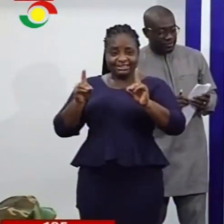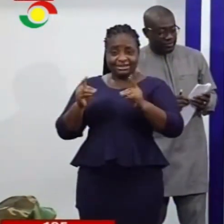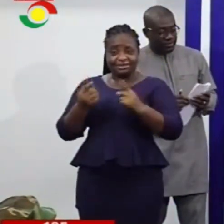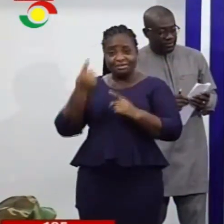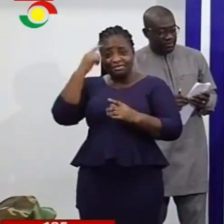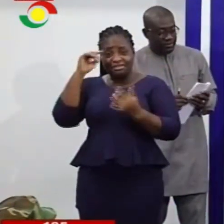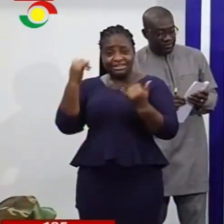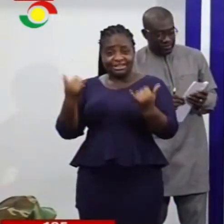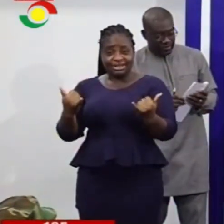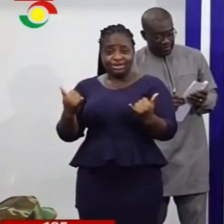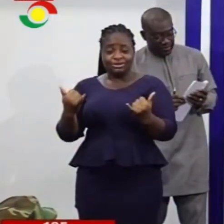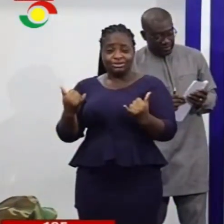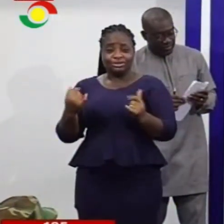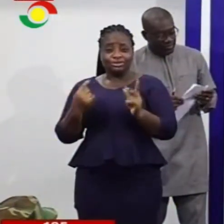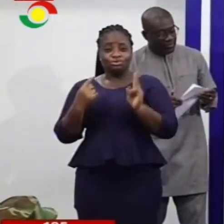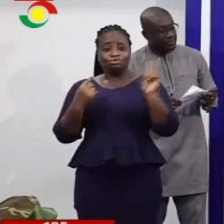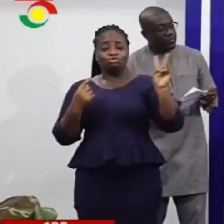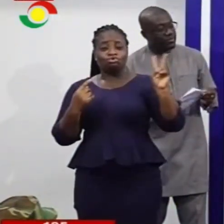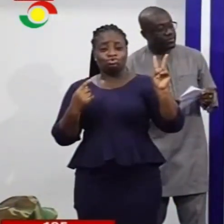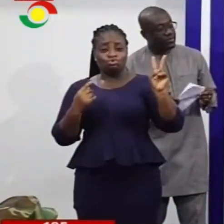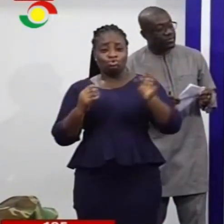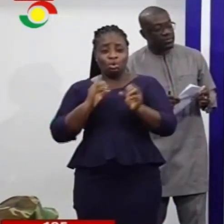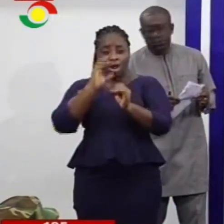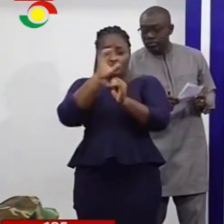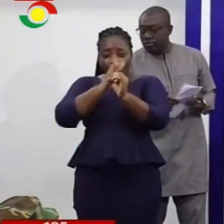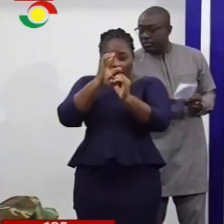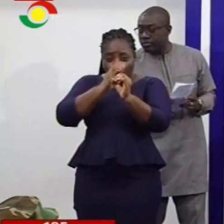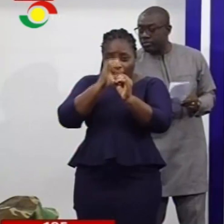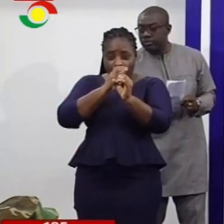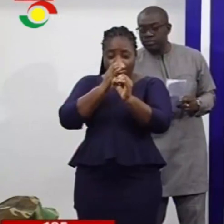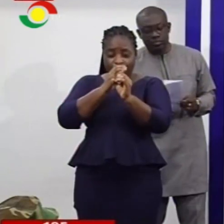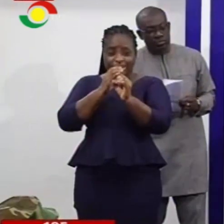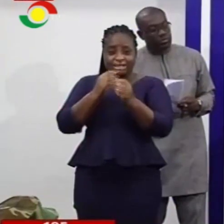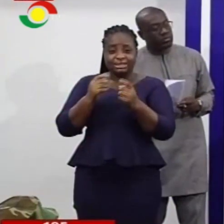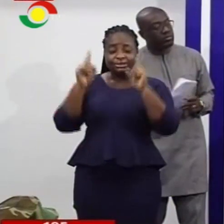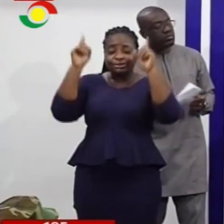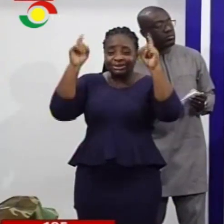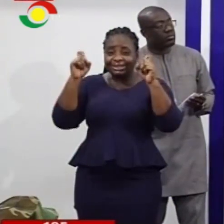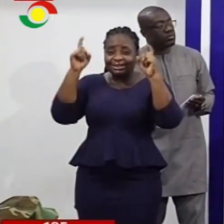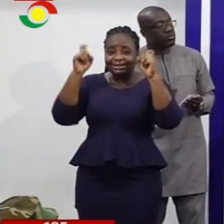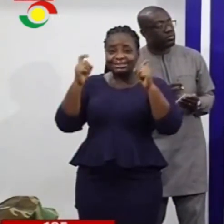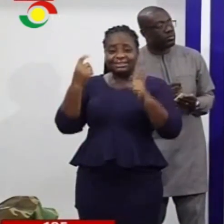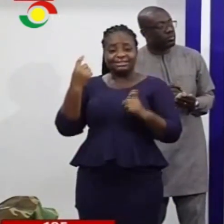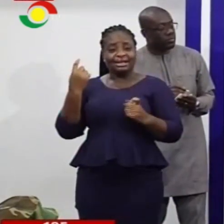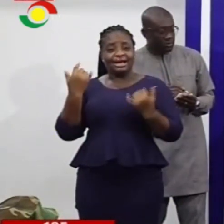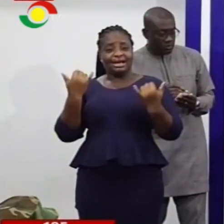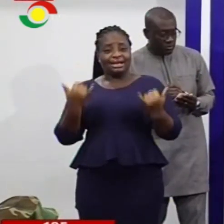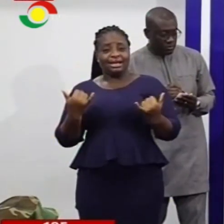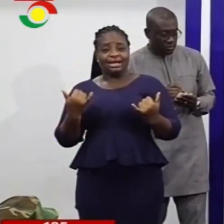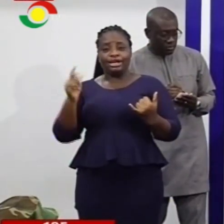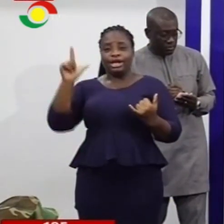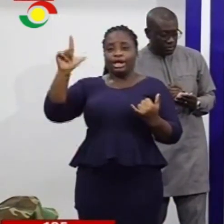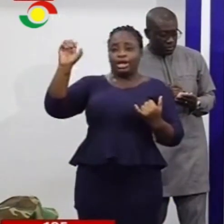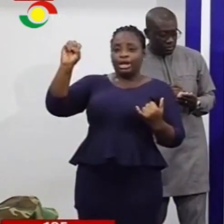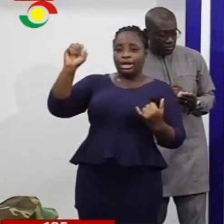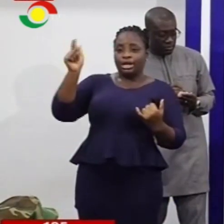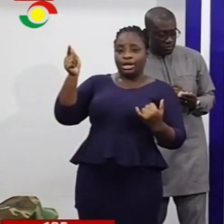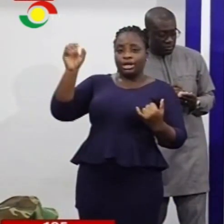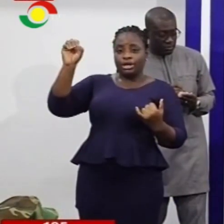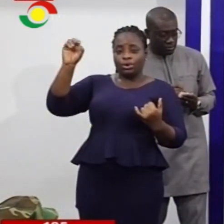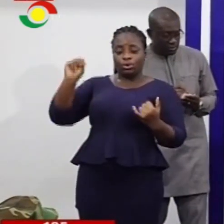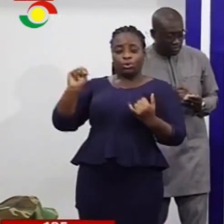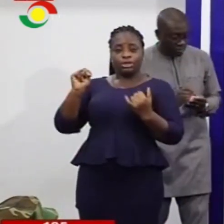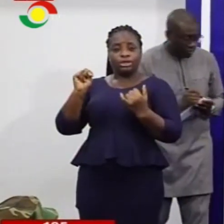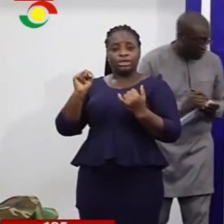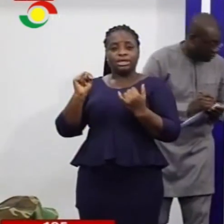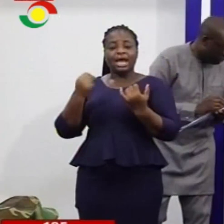the two major laboratories that are conducting the tests for us are Noguchi Memorial Institute Medical Research, and